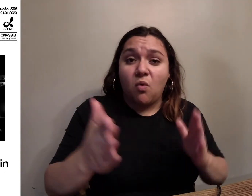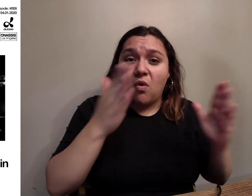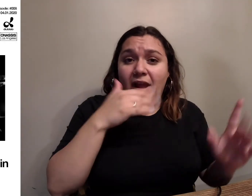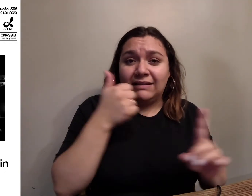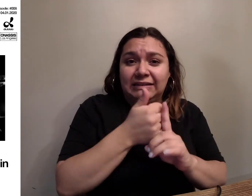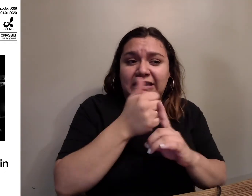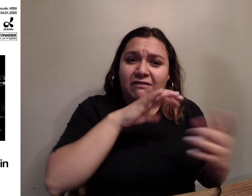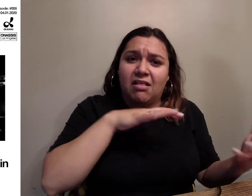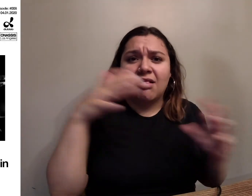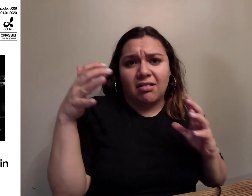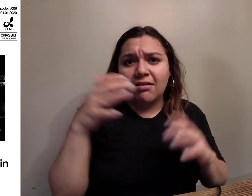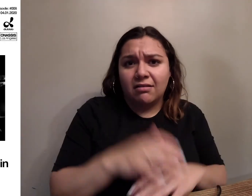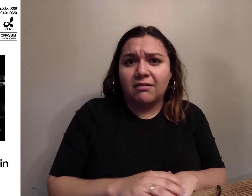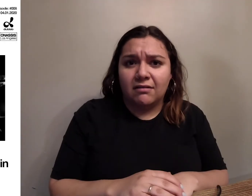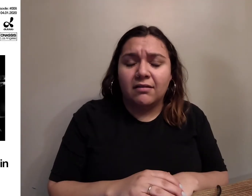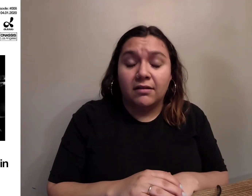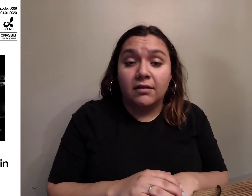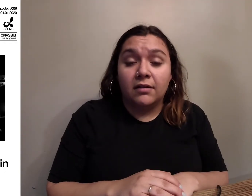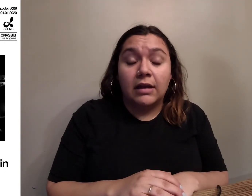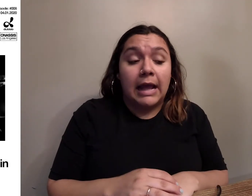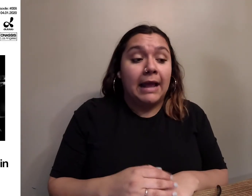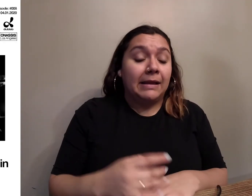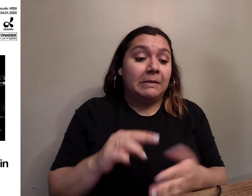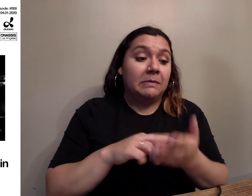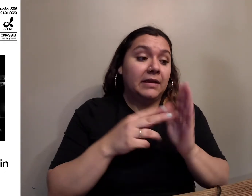I mean, the first